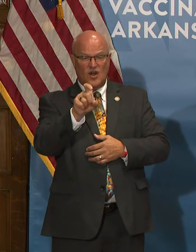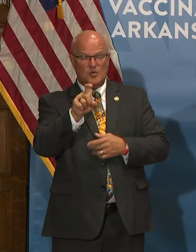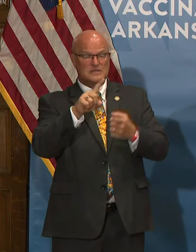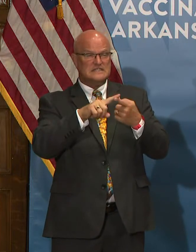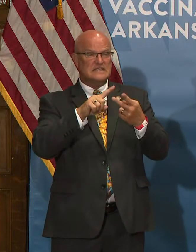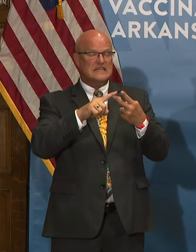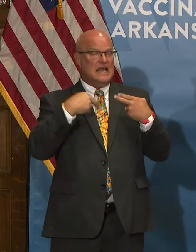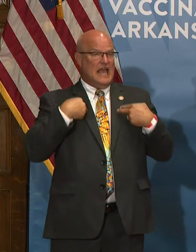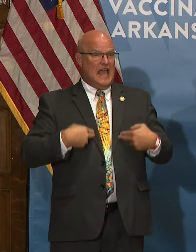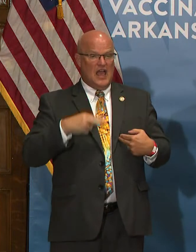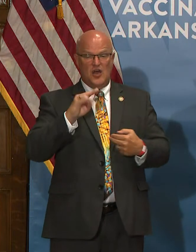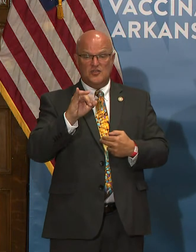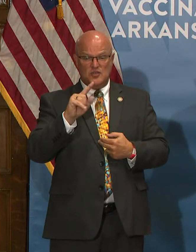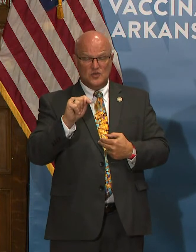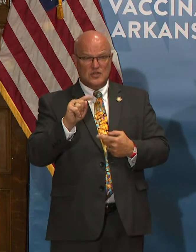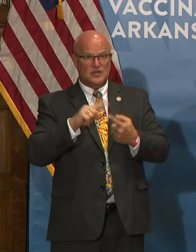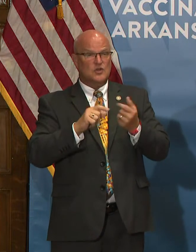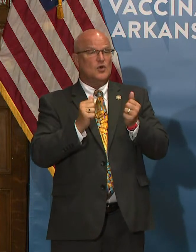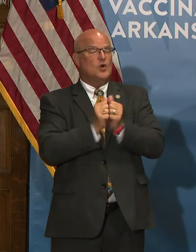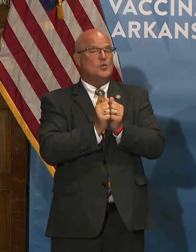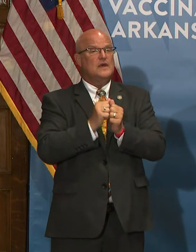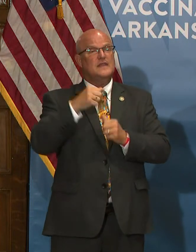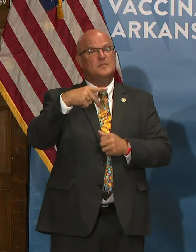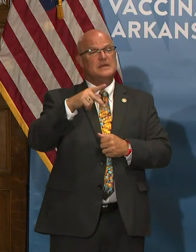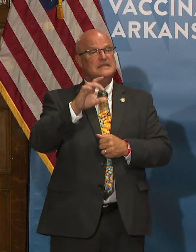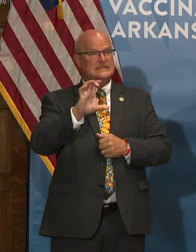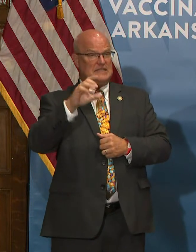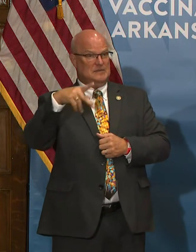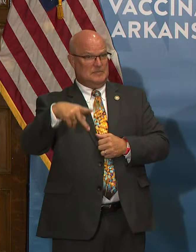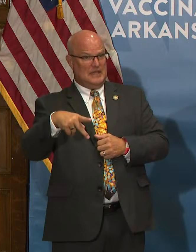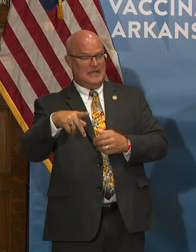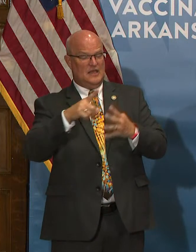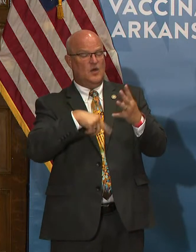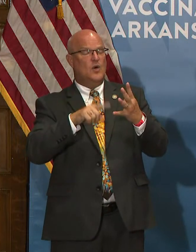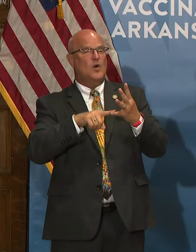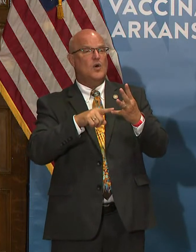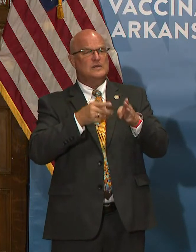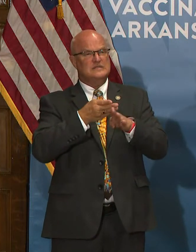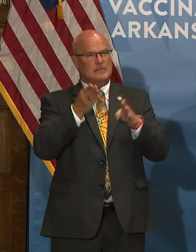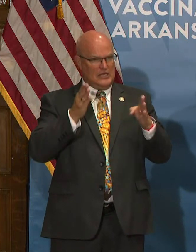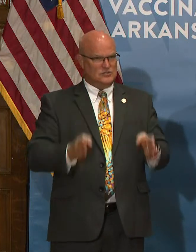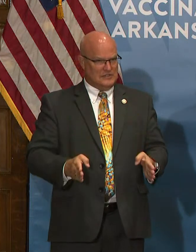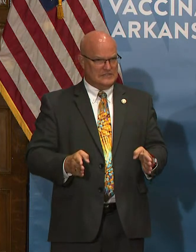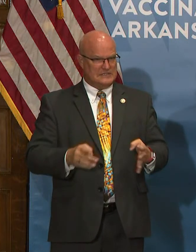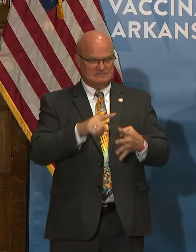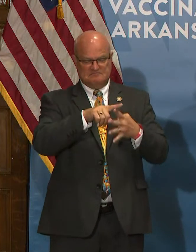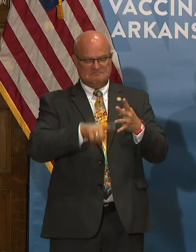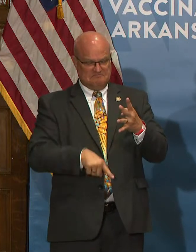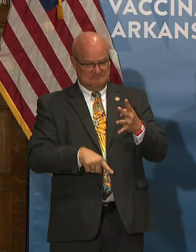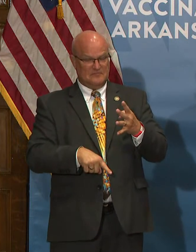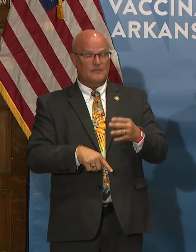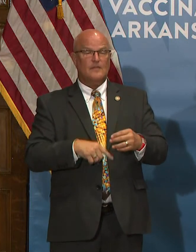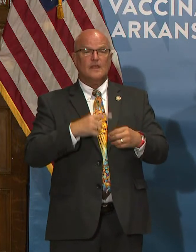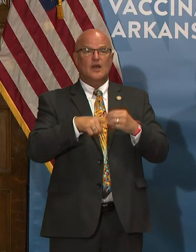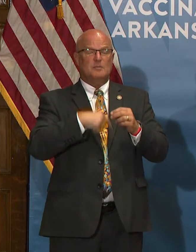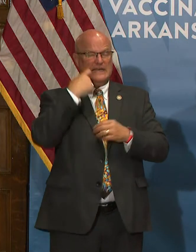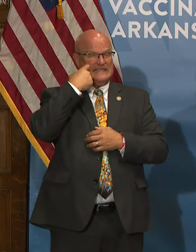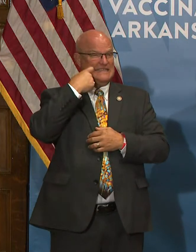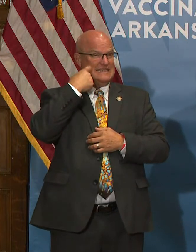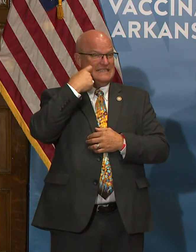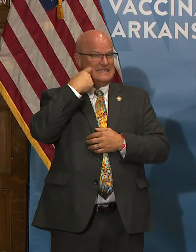local health unit or with their primary care providers or their subspecialists if they have them. With regard to the